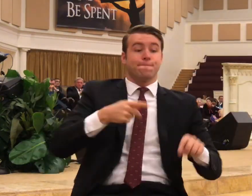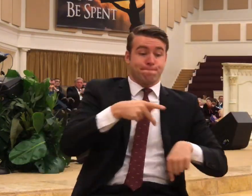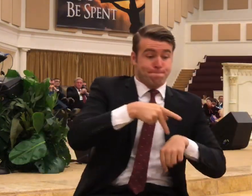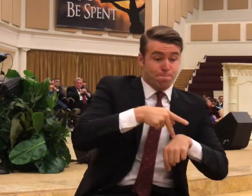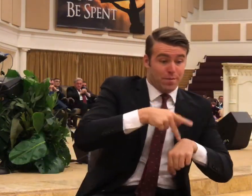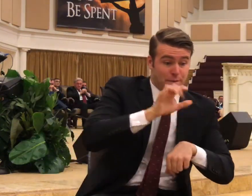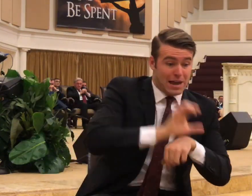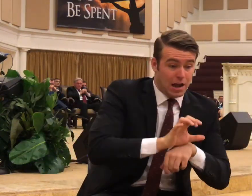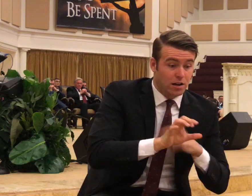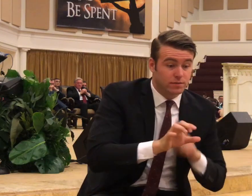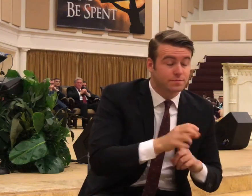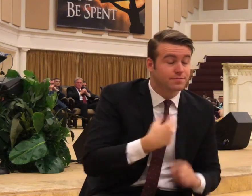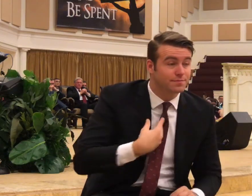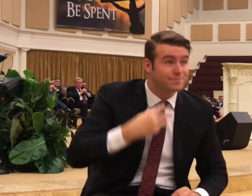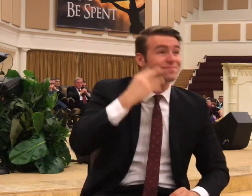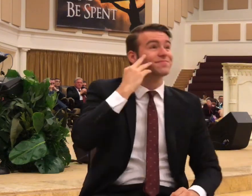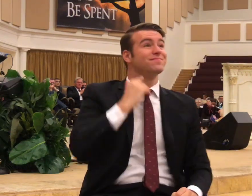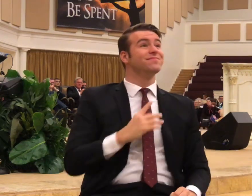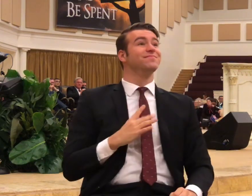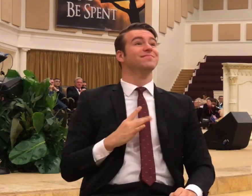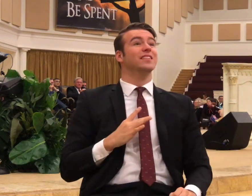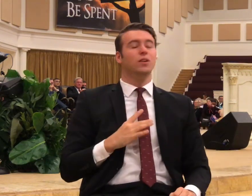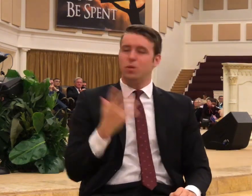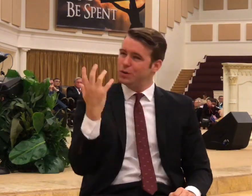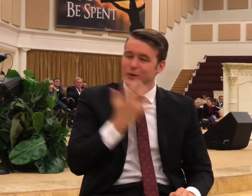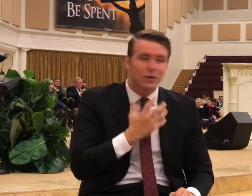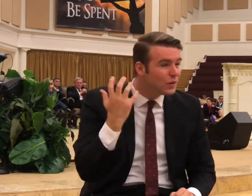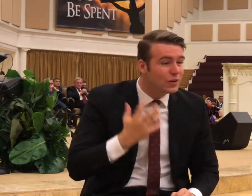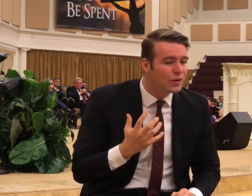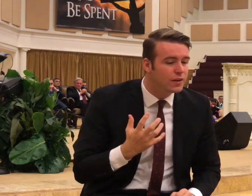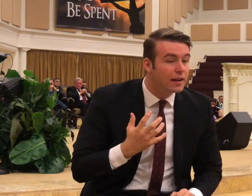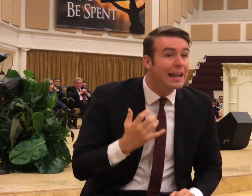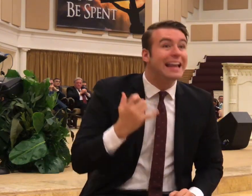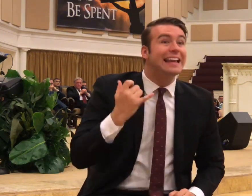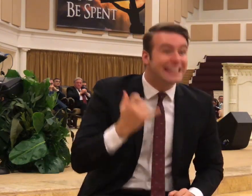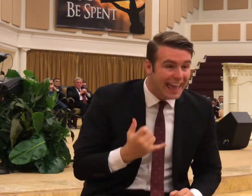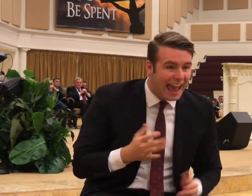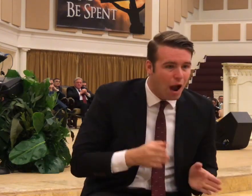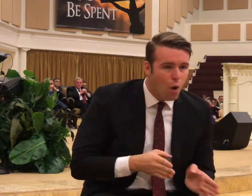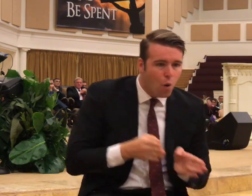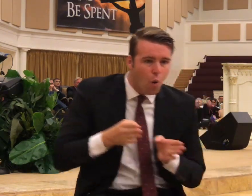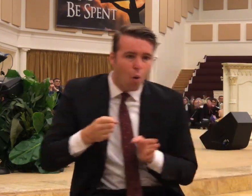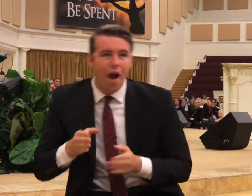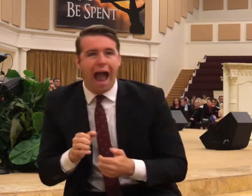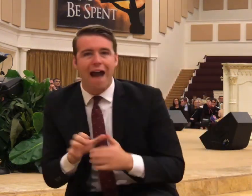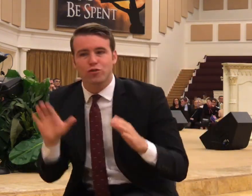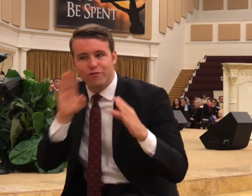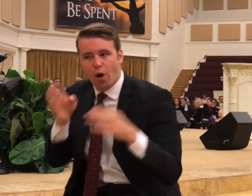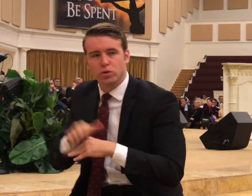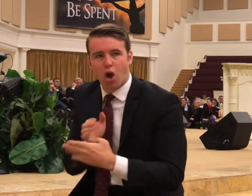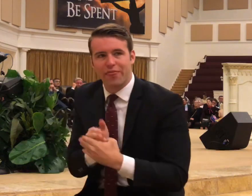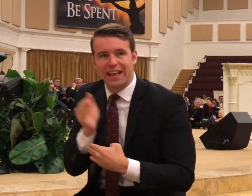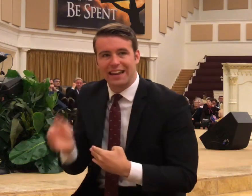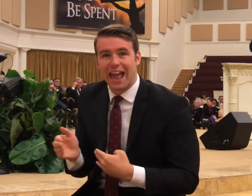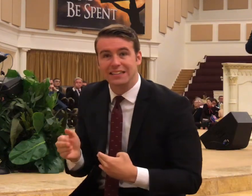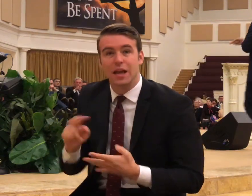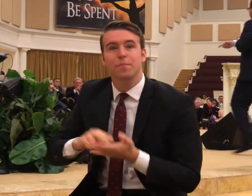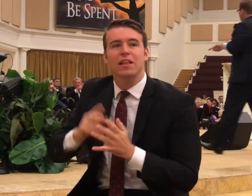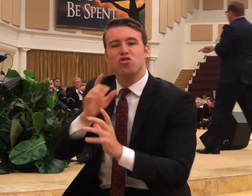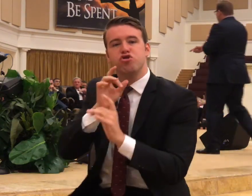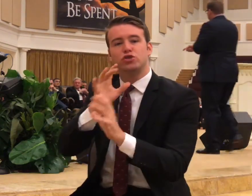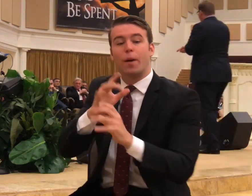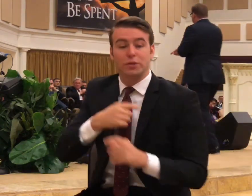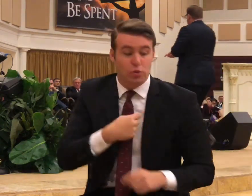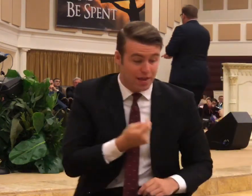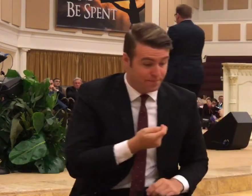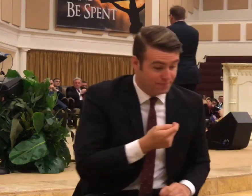Pentecost, you got an experience, you got justified, but now you got to get sanctified. And you're going to need a trumpet in your life. So leave a